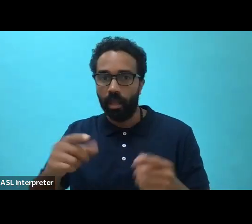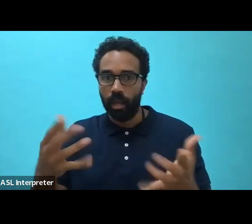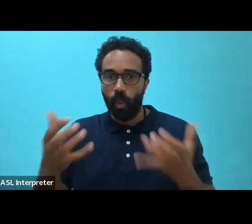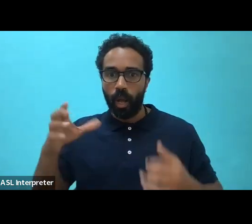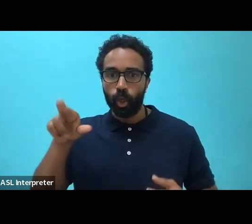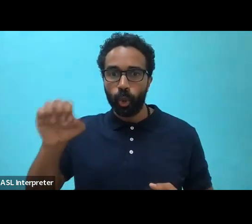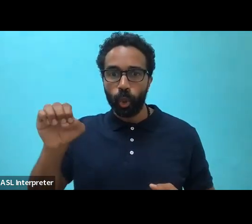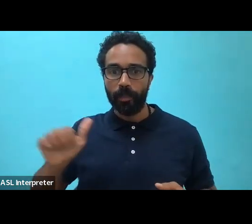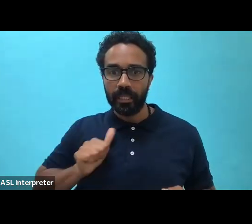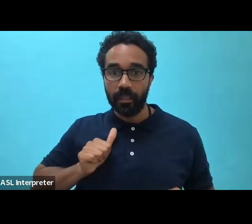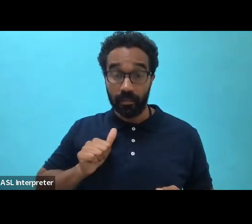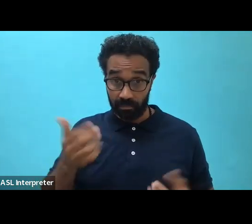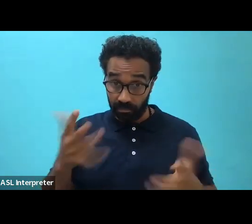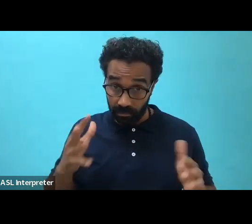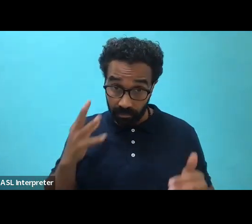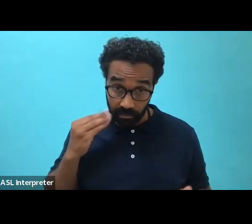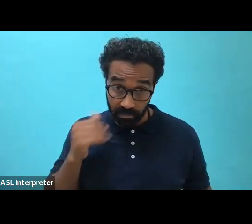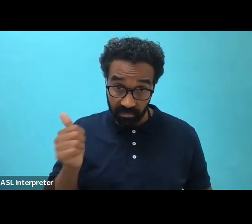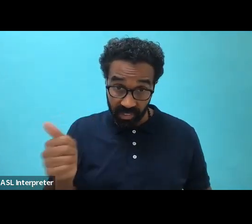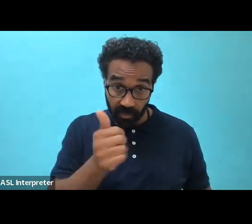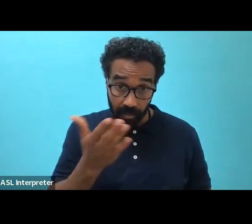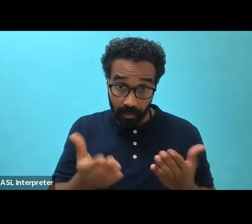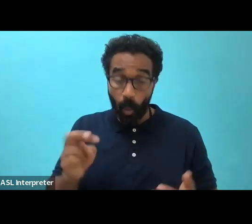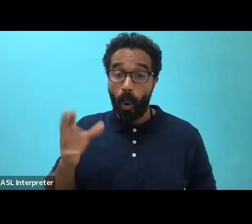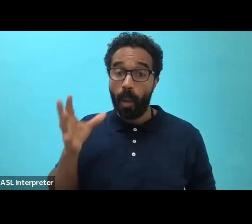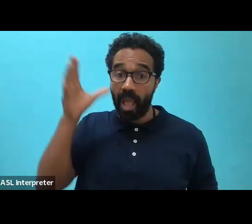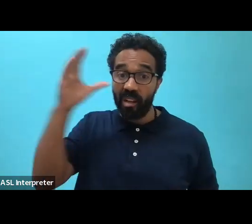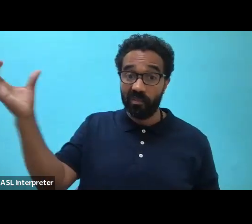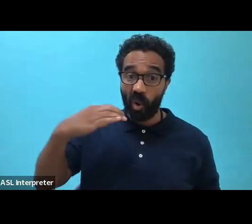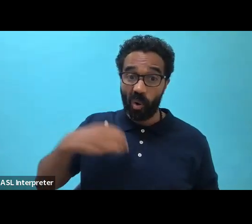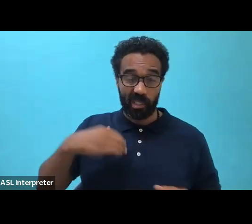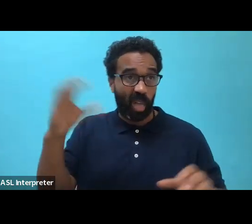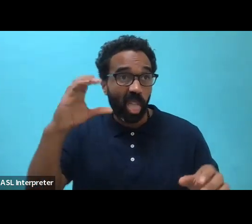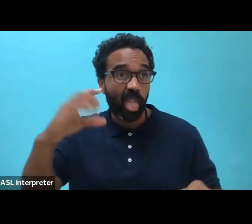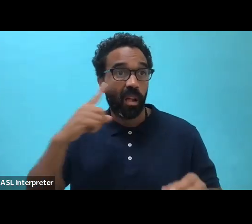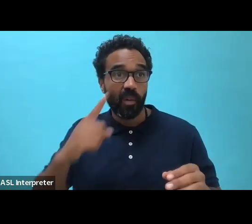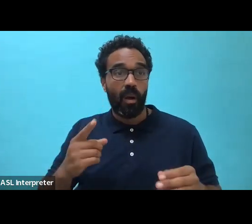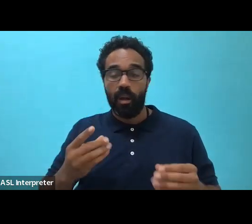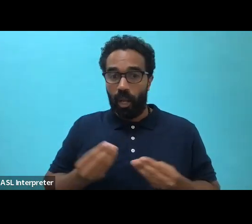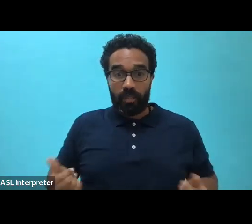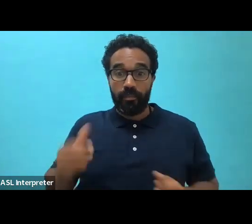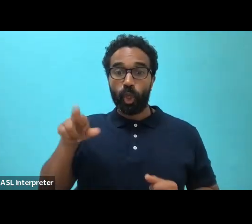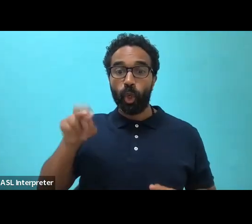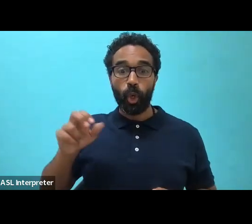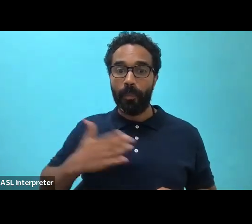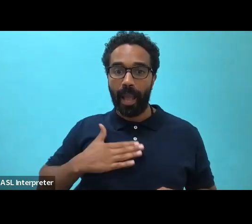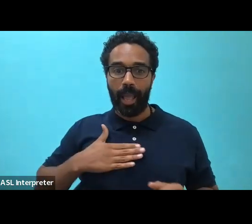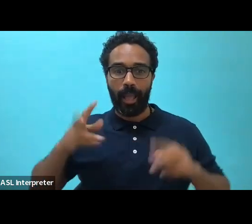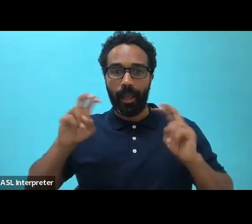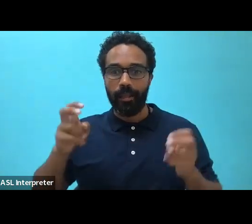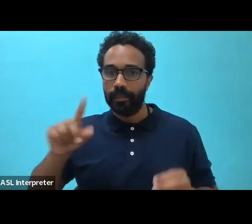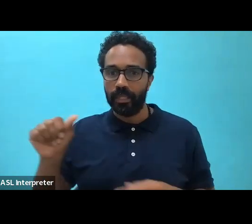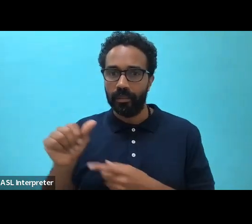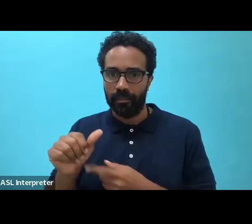that or had our parents do that for ourselves? And sometimes, unfortunately, you know, all